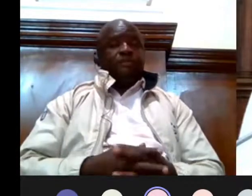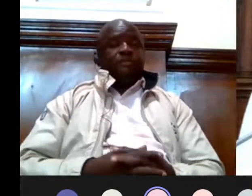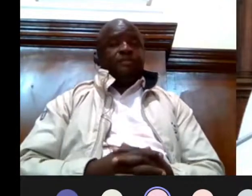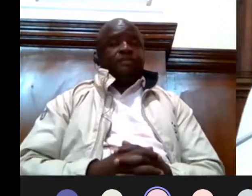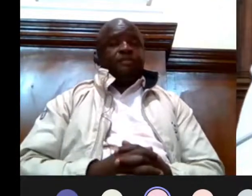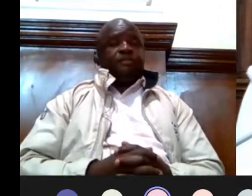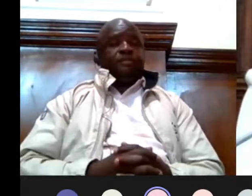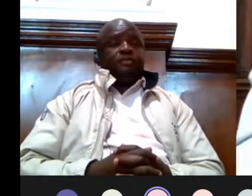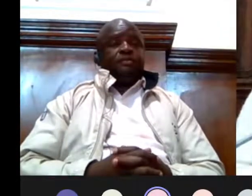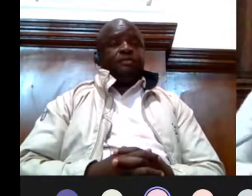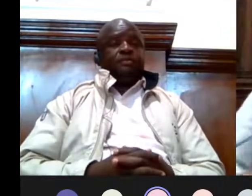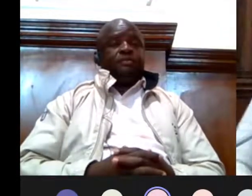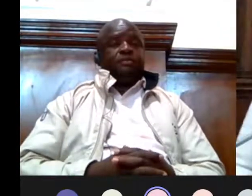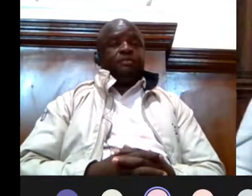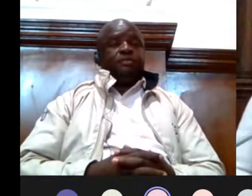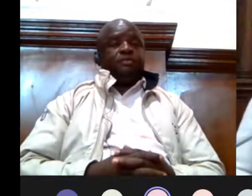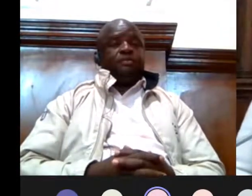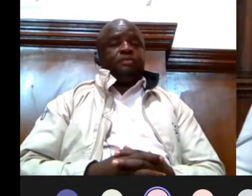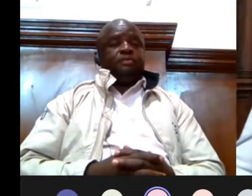for the other countries.